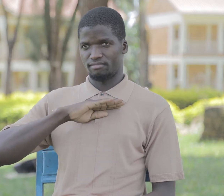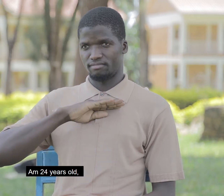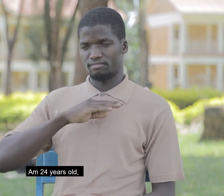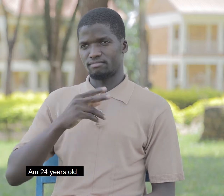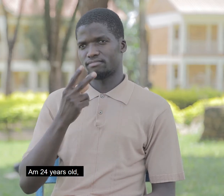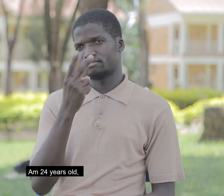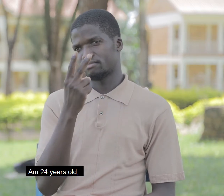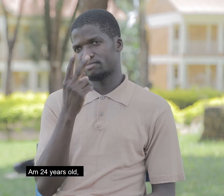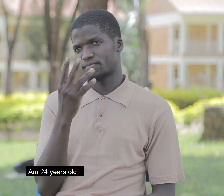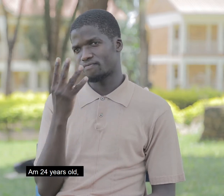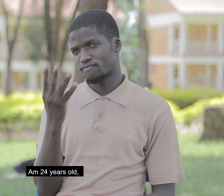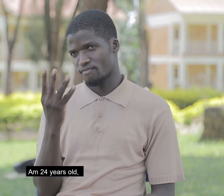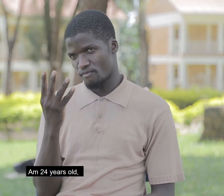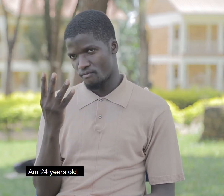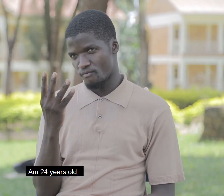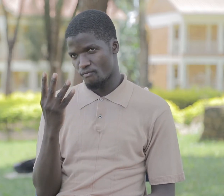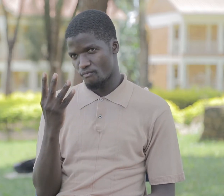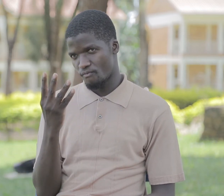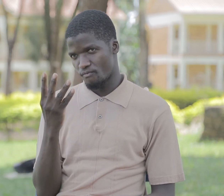I'm 24 years old,